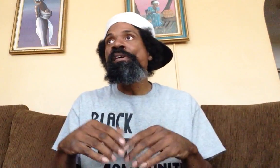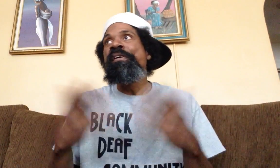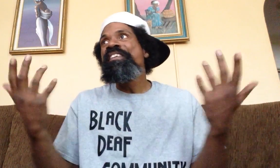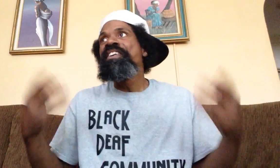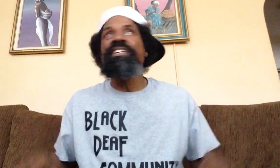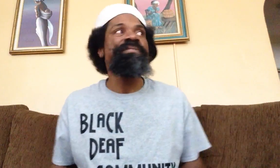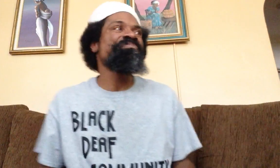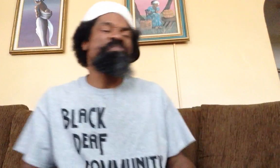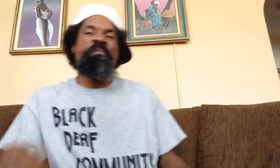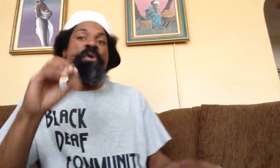like that at all.